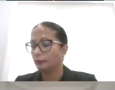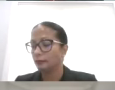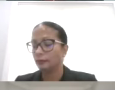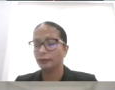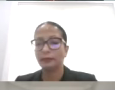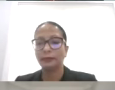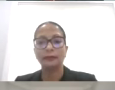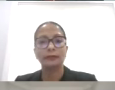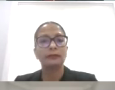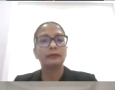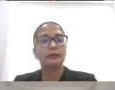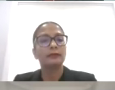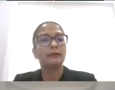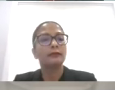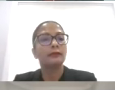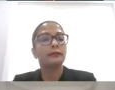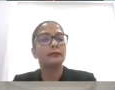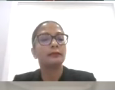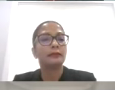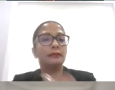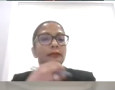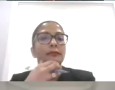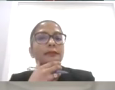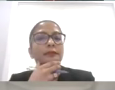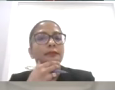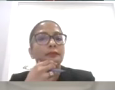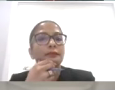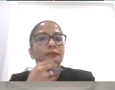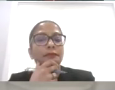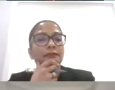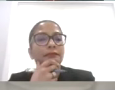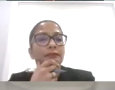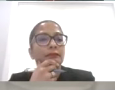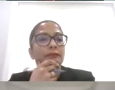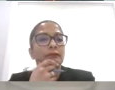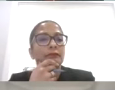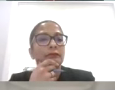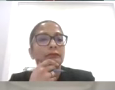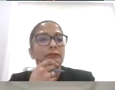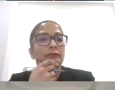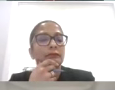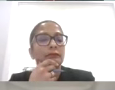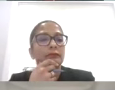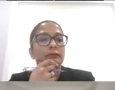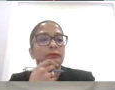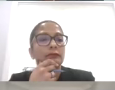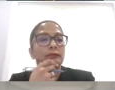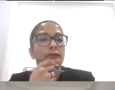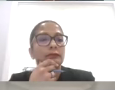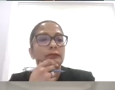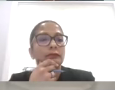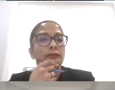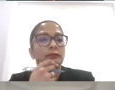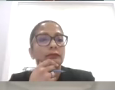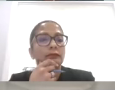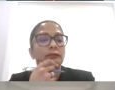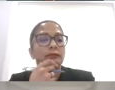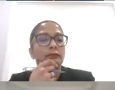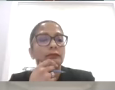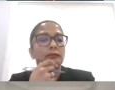a screen reader is basically just going in, it's reading your website, and while your website may be